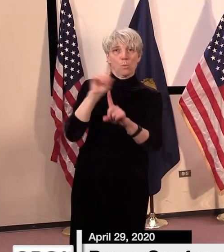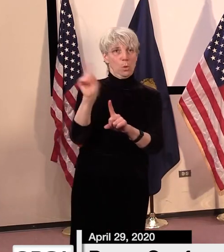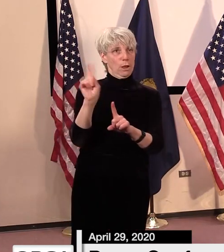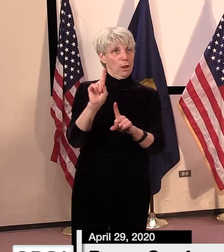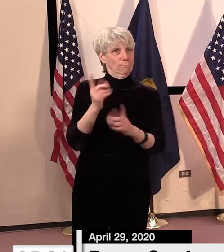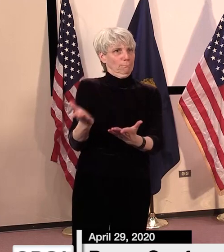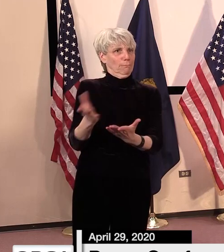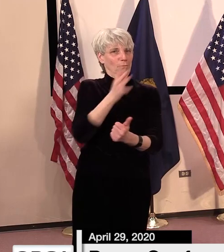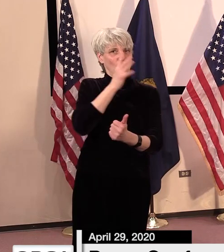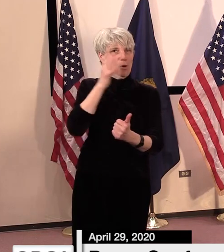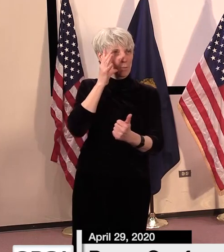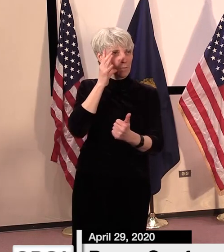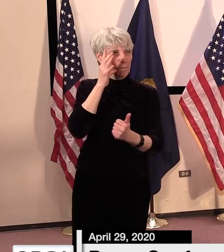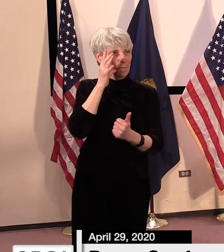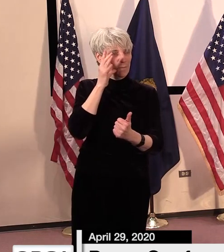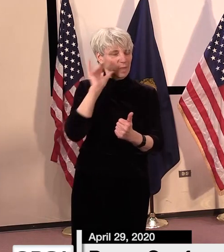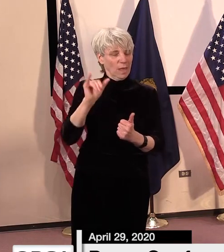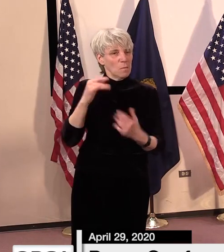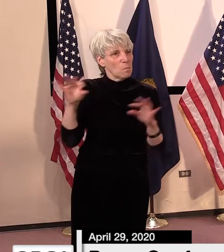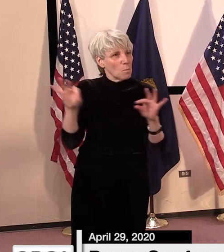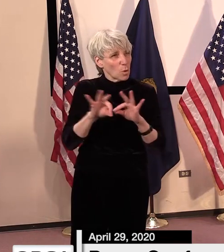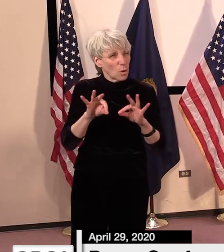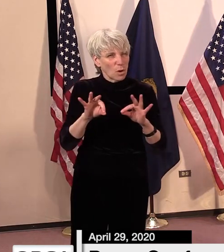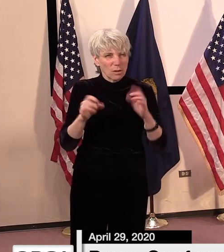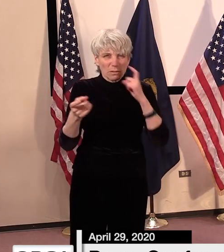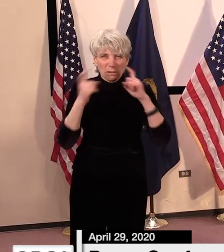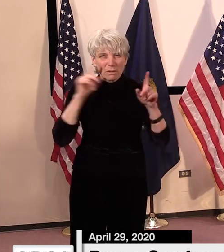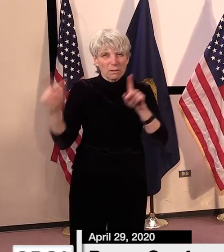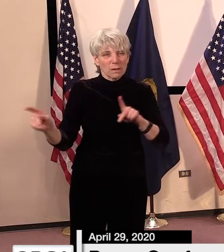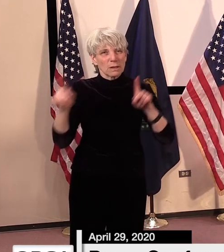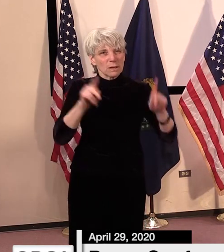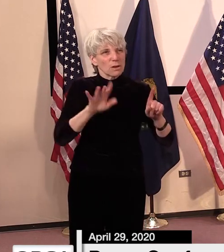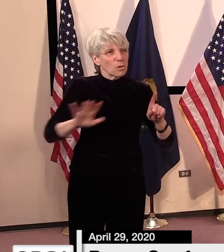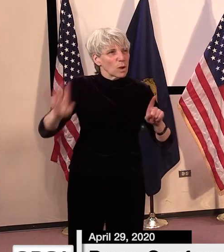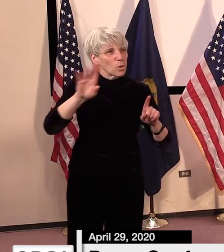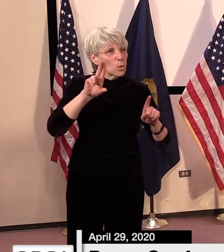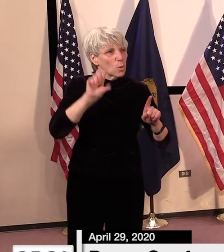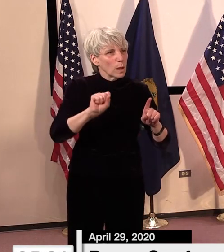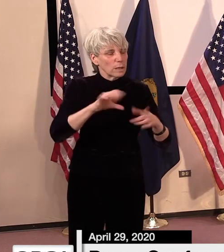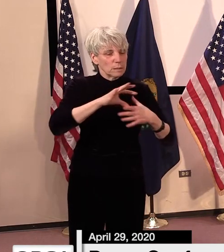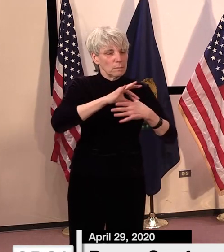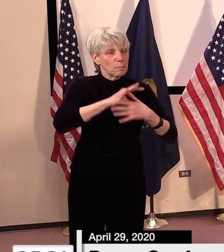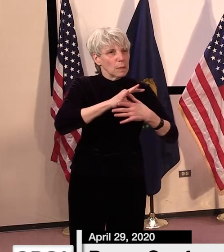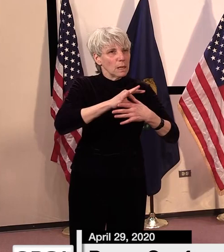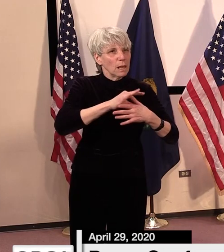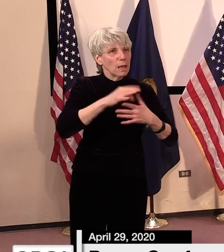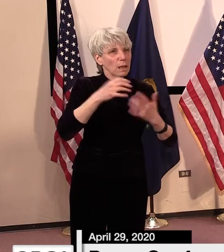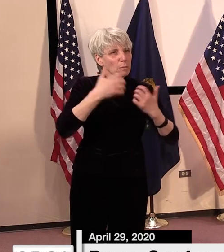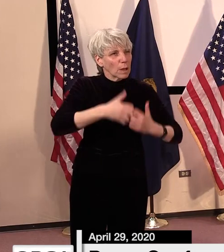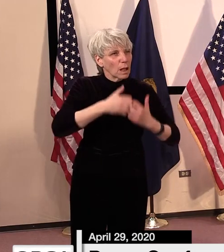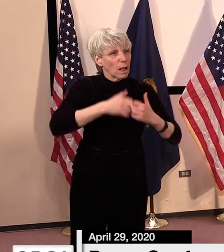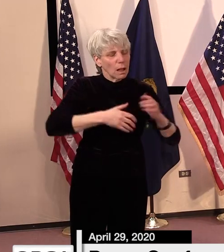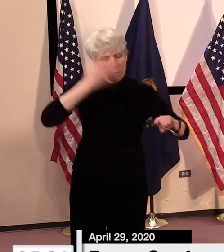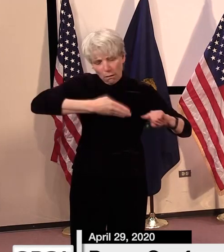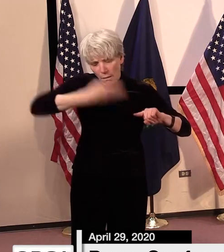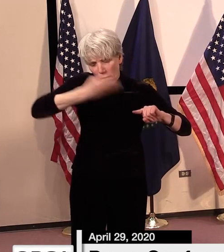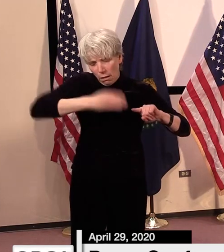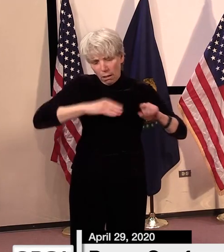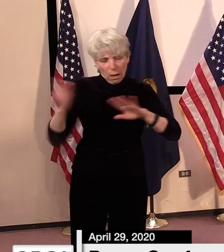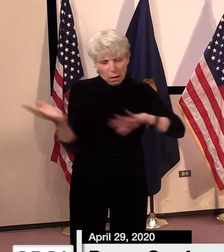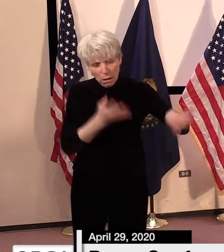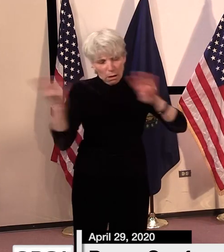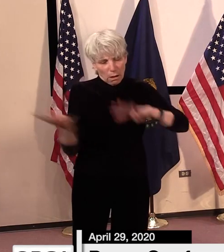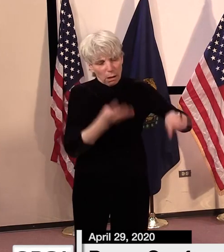across the country with other meatpacking plants and so forth, they are essential to us in